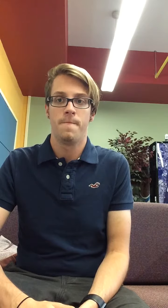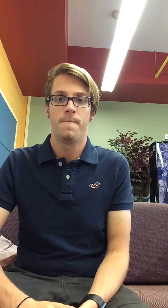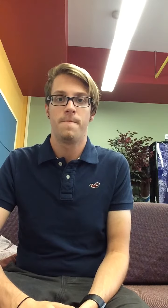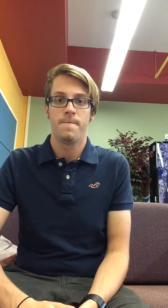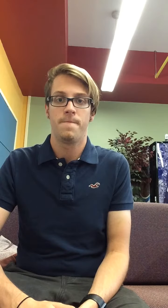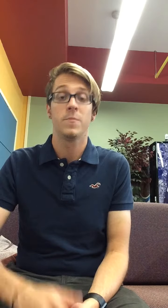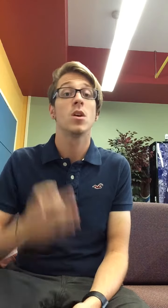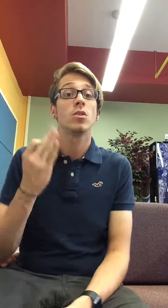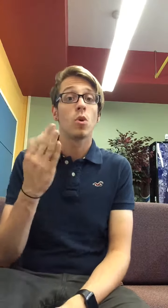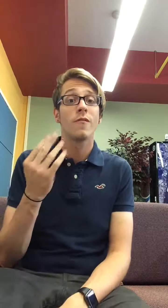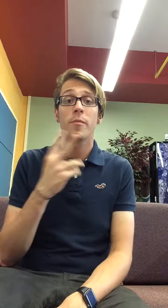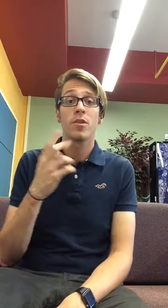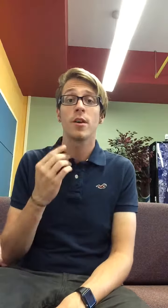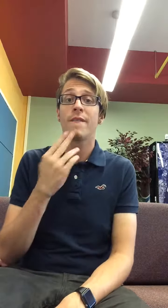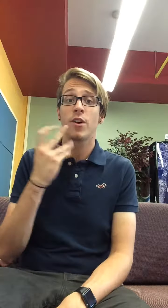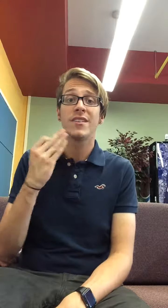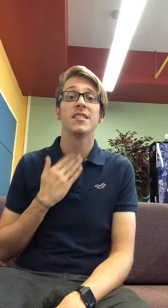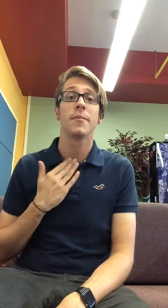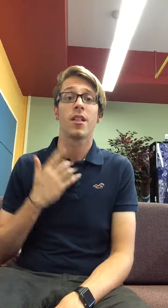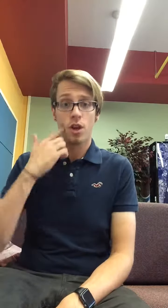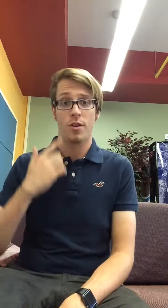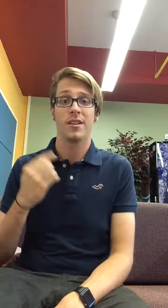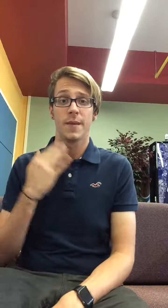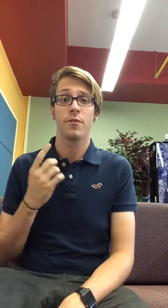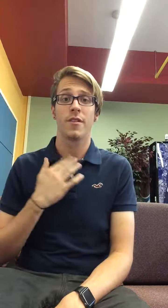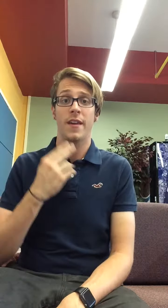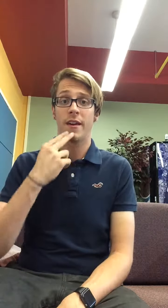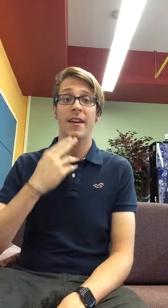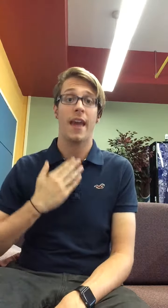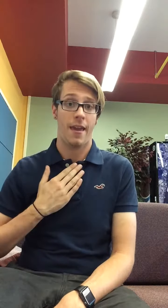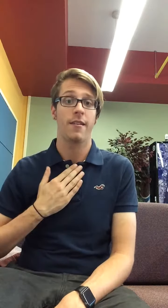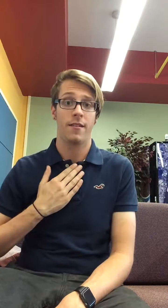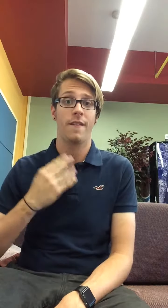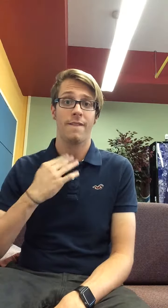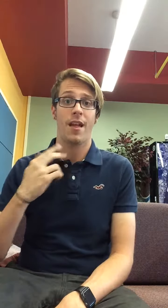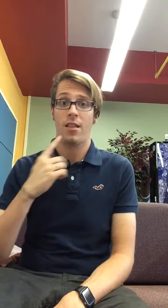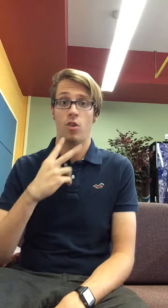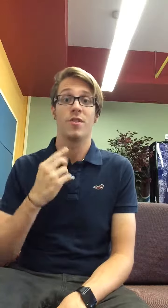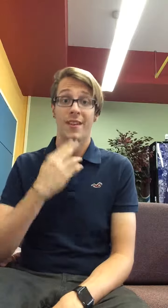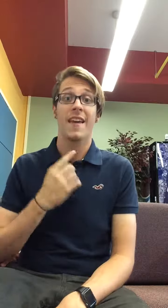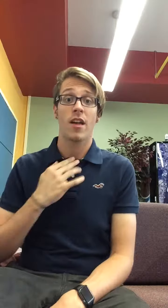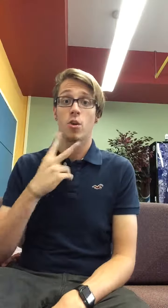So the formulas are very similar, except for that k value. So we got that idea that k value is extremely